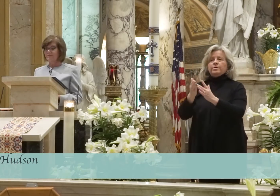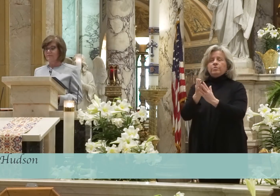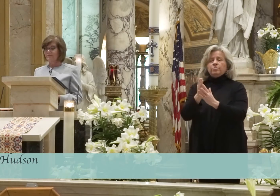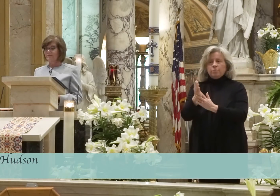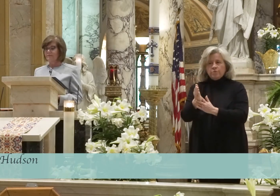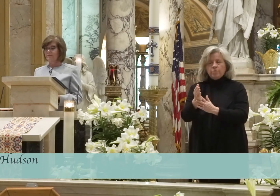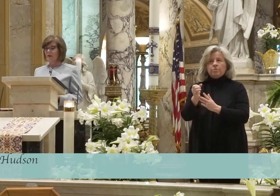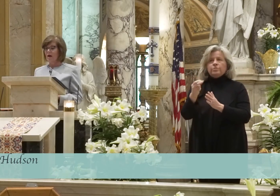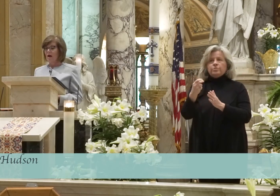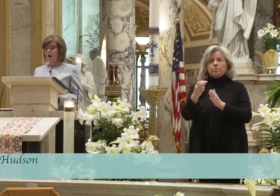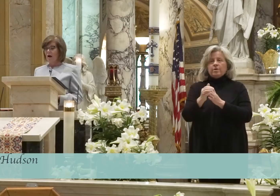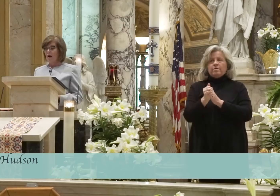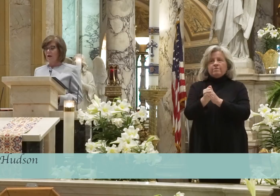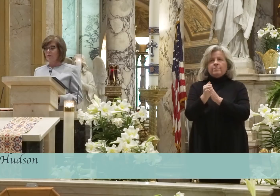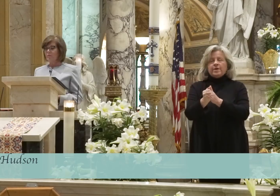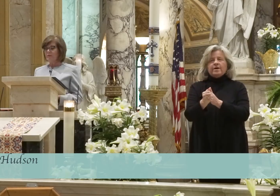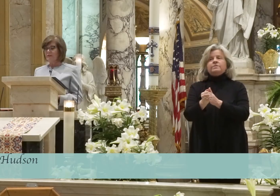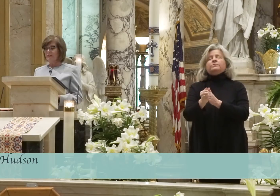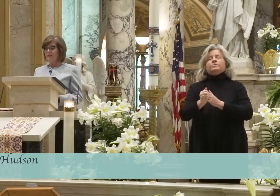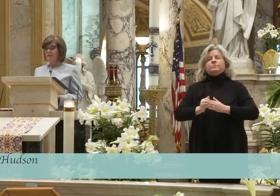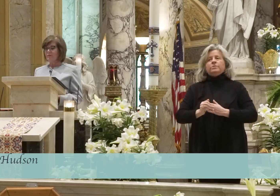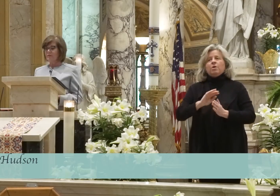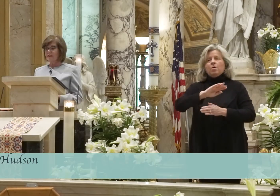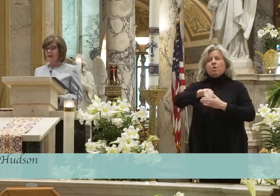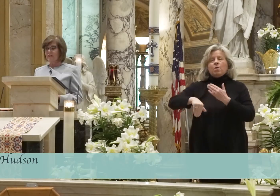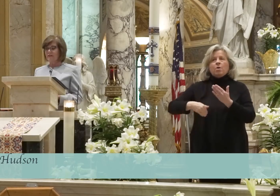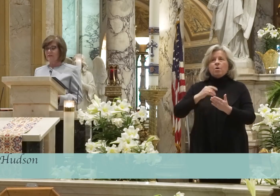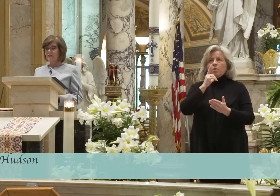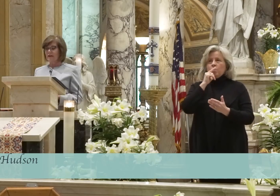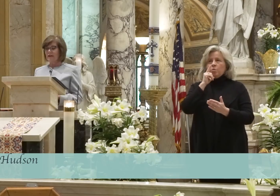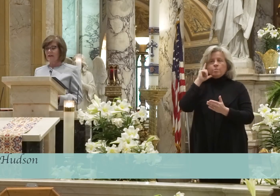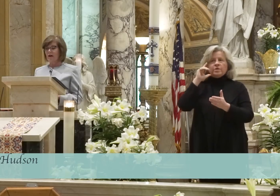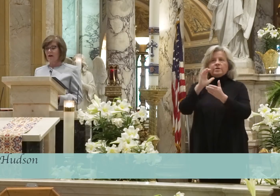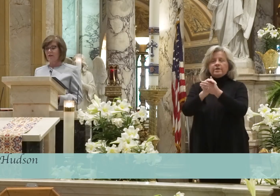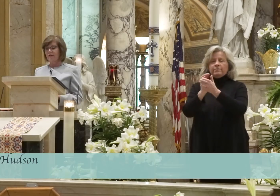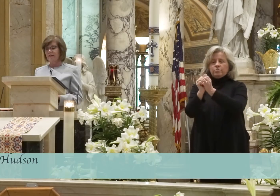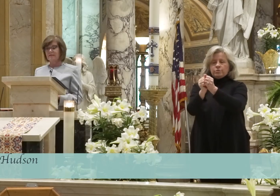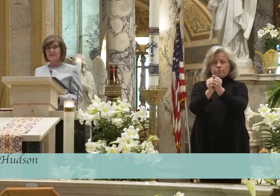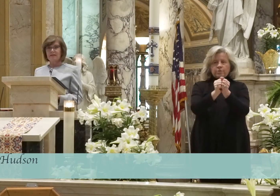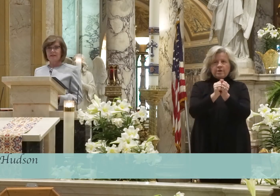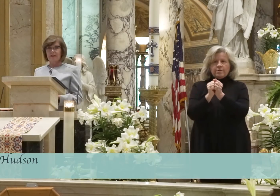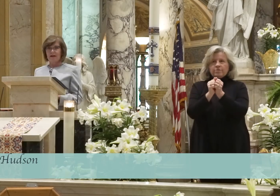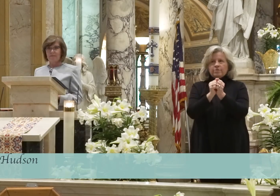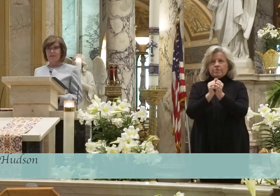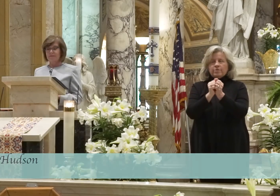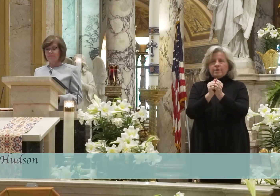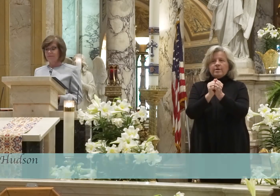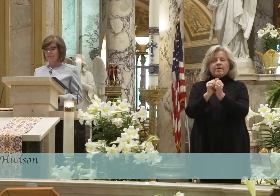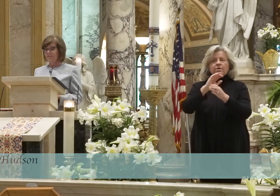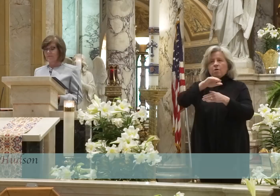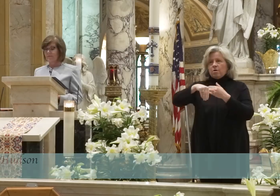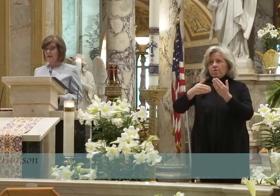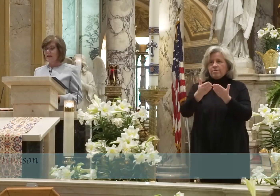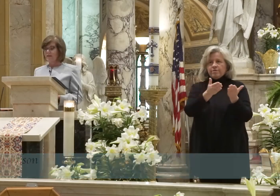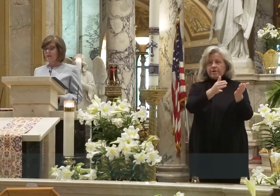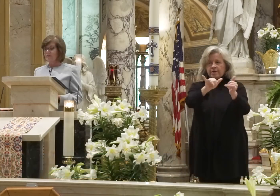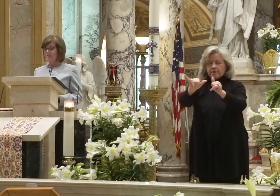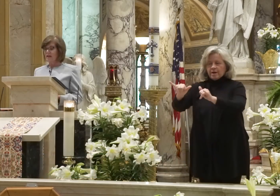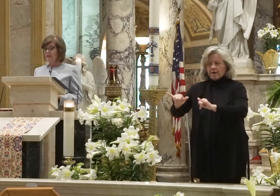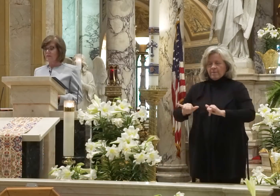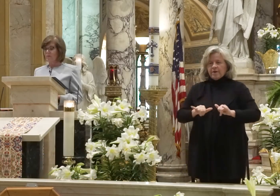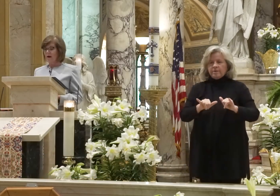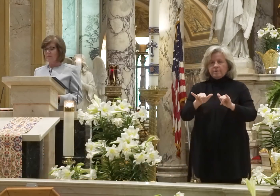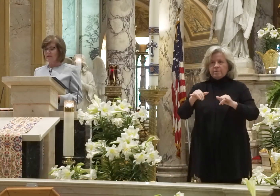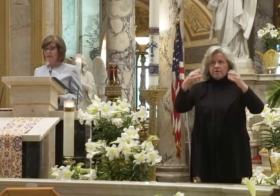apostles. All who believed were together and had all things in common. They